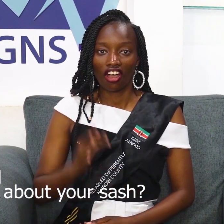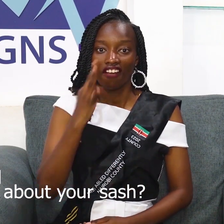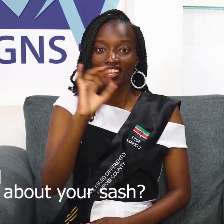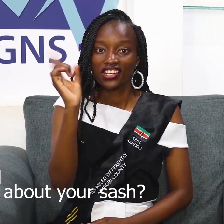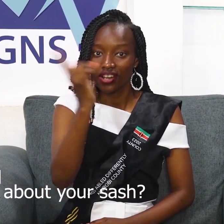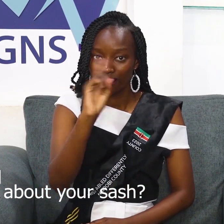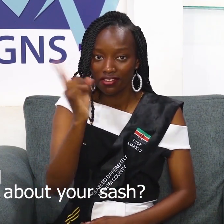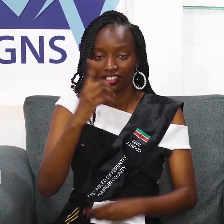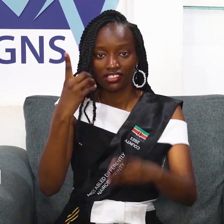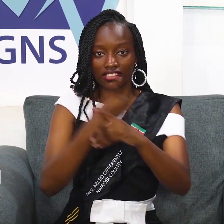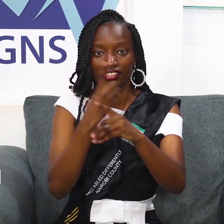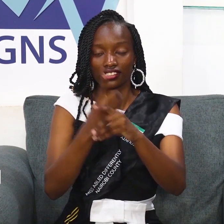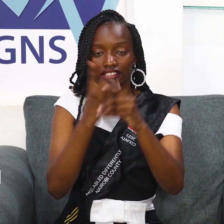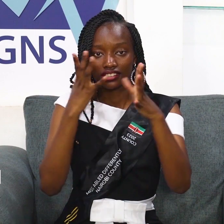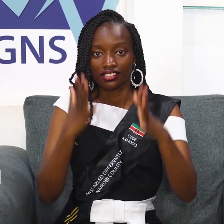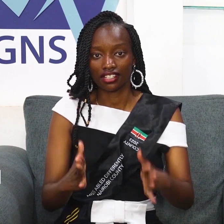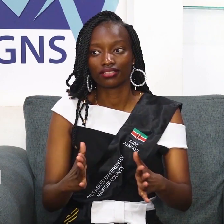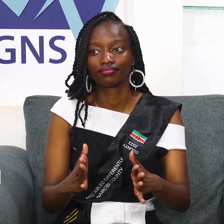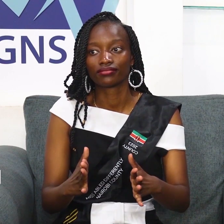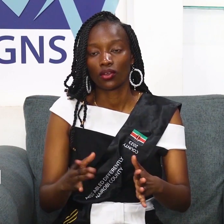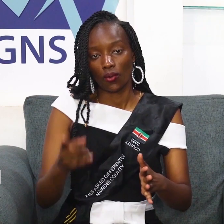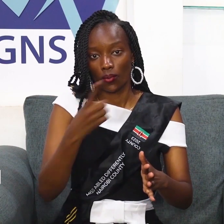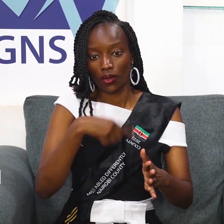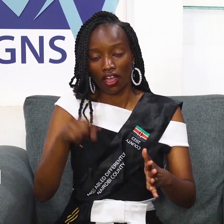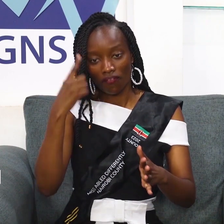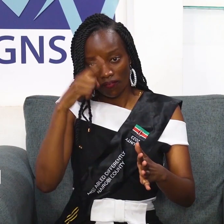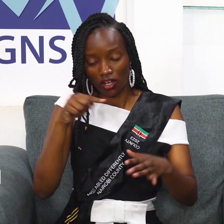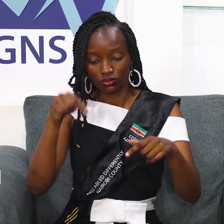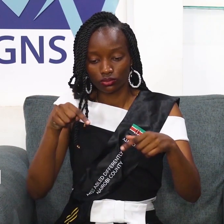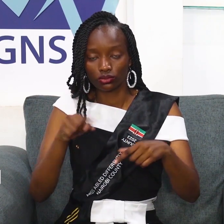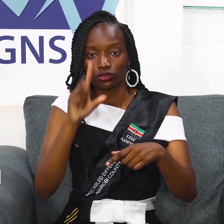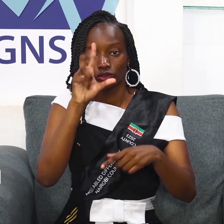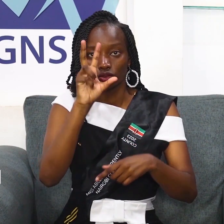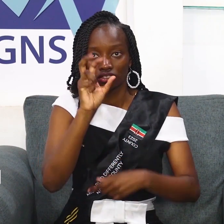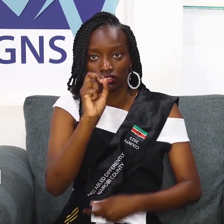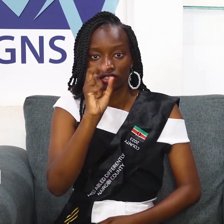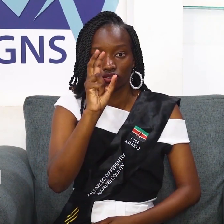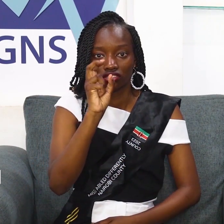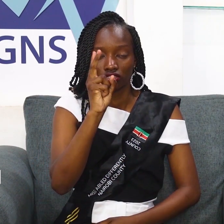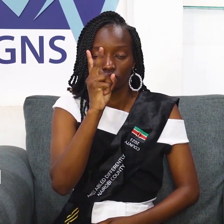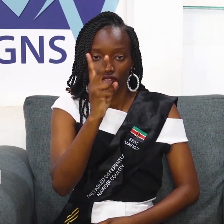This means Miss Able Differently, Nairobi County,